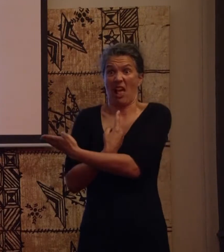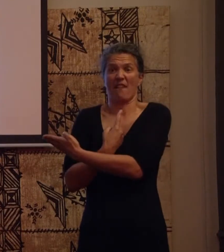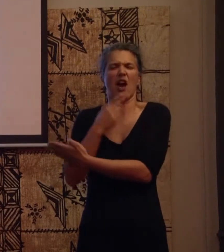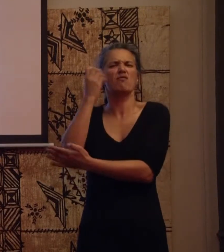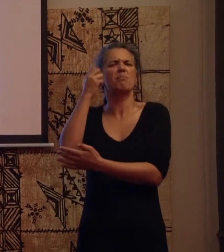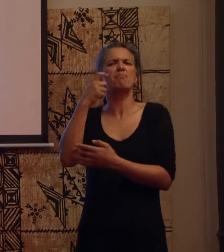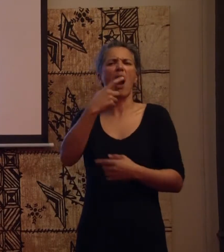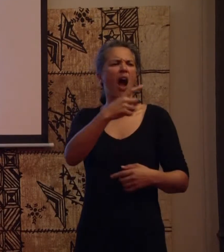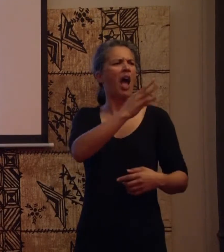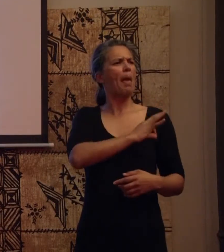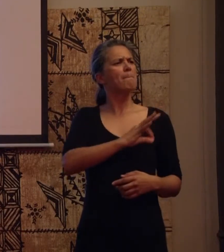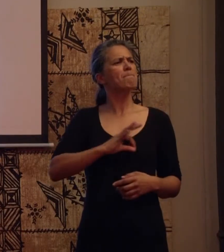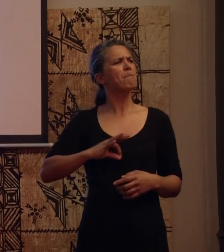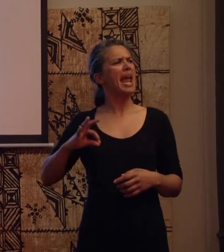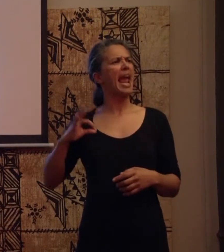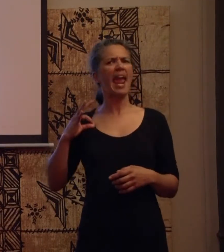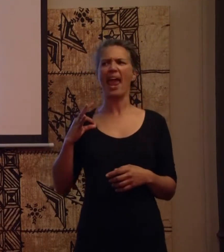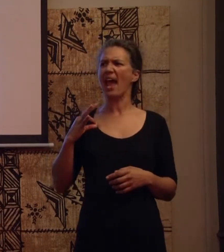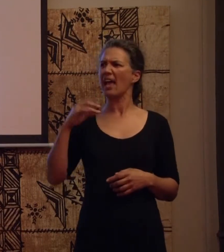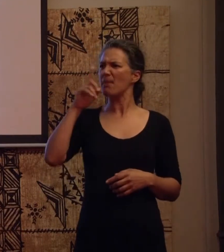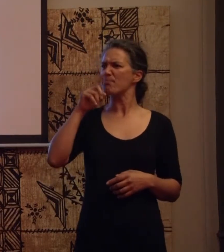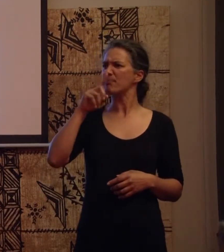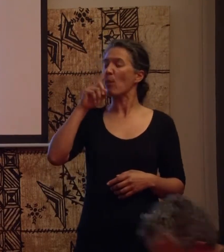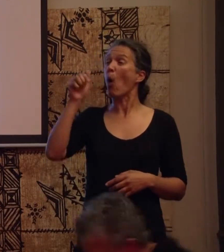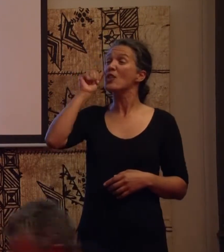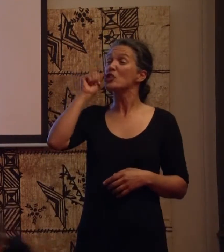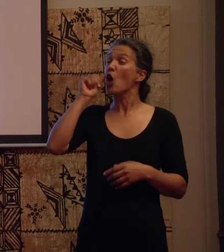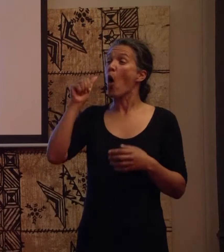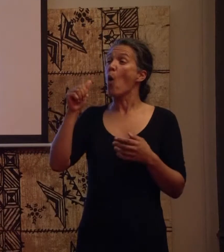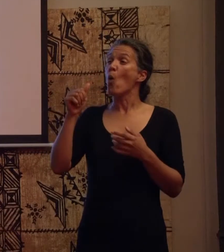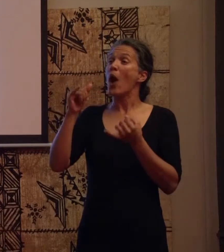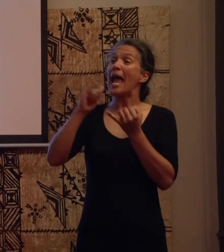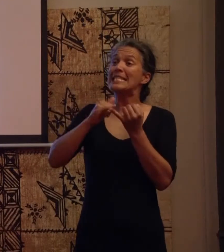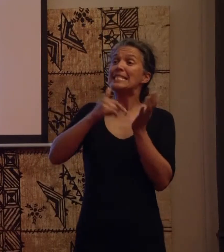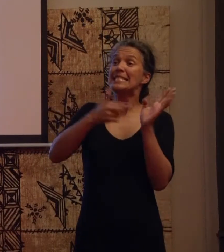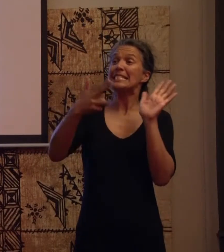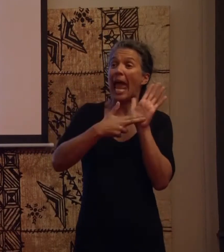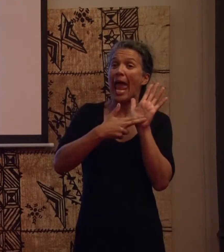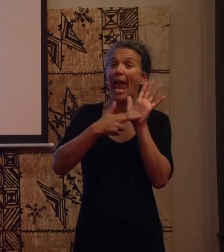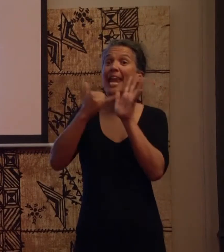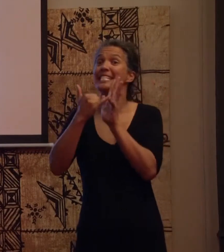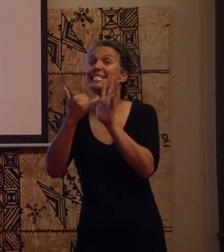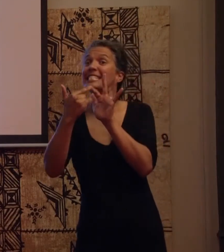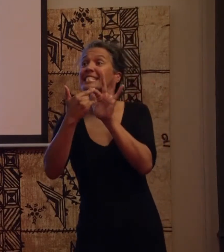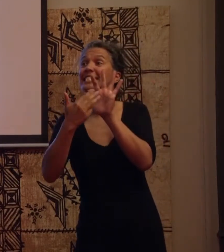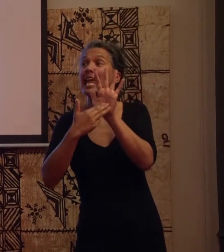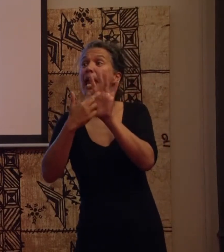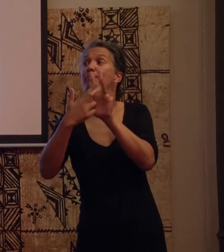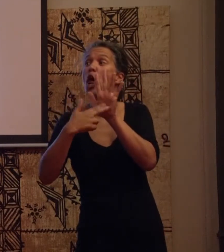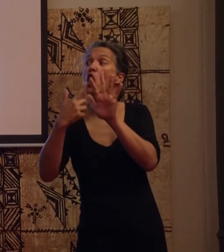we were having the mayoral elections. The sign for Semenov was particularly memorable, and I've never forgotten